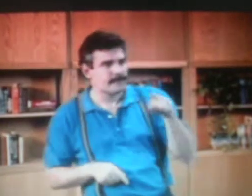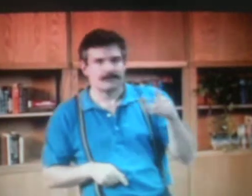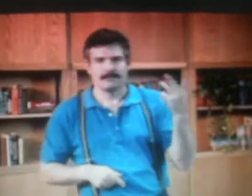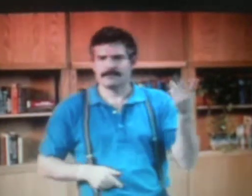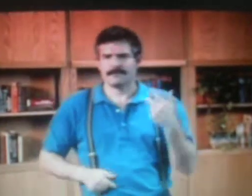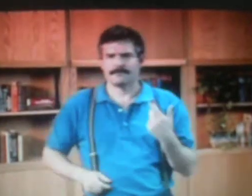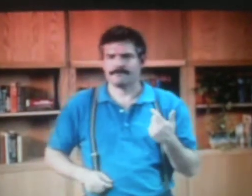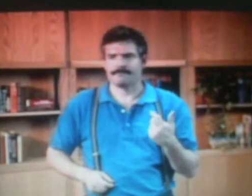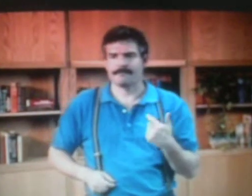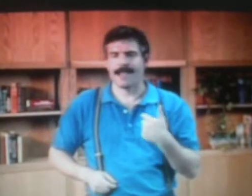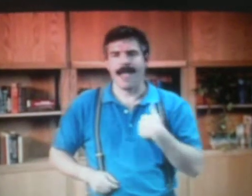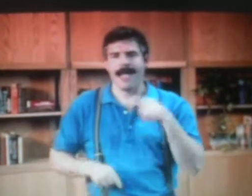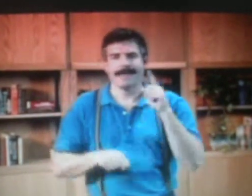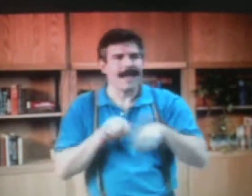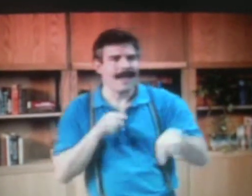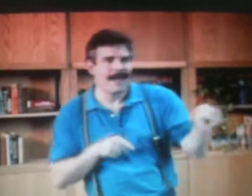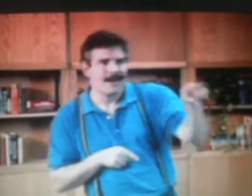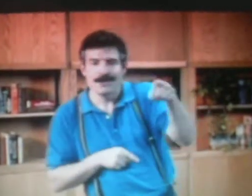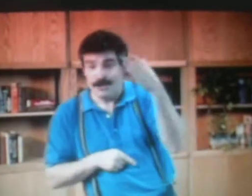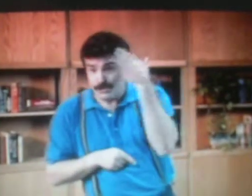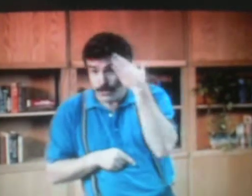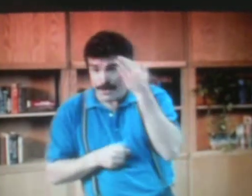That had really had an impact on me as well.